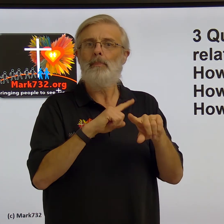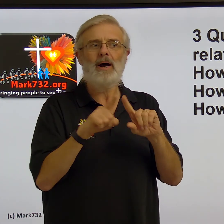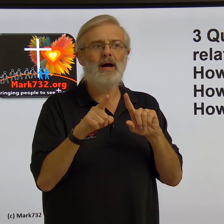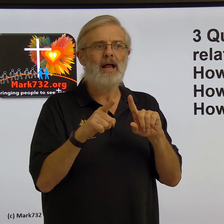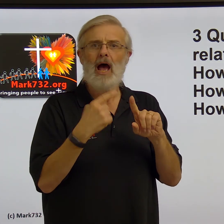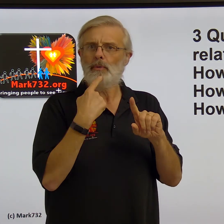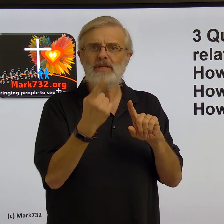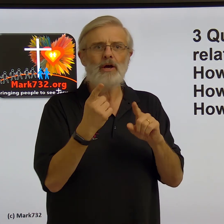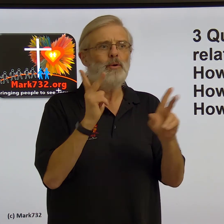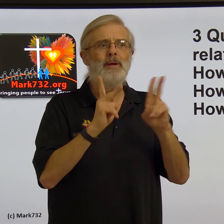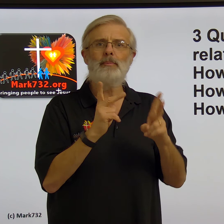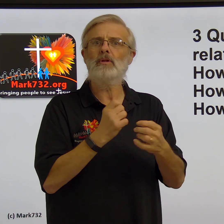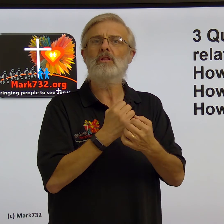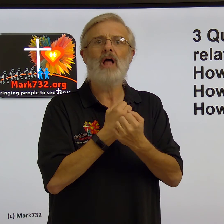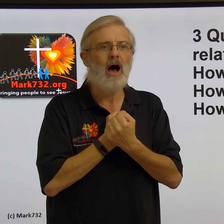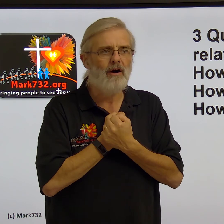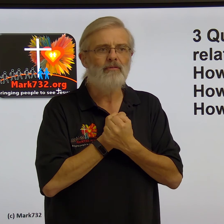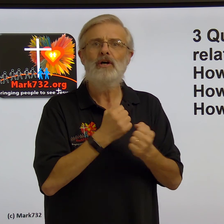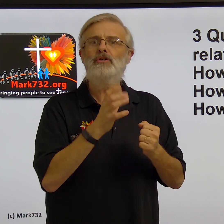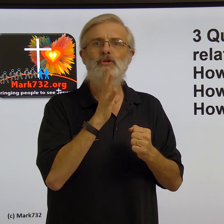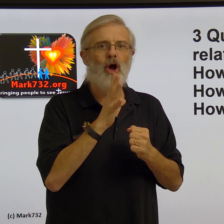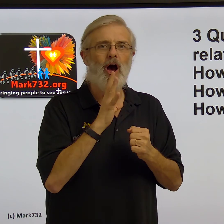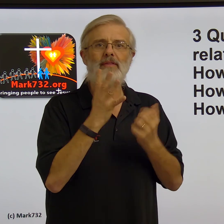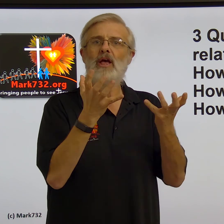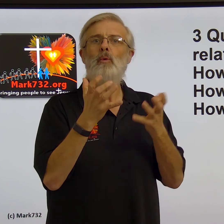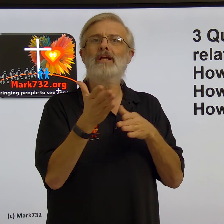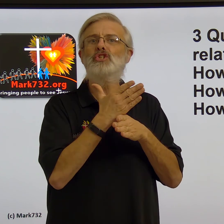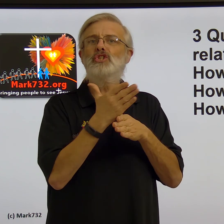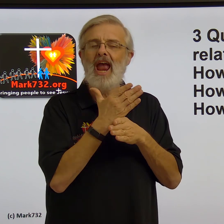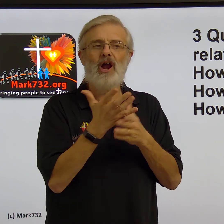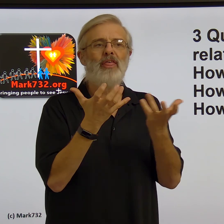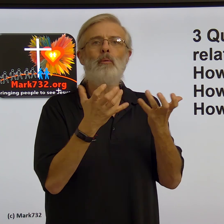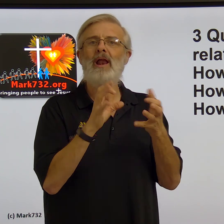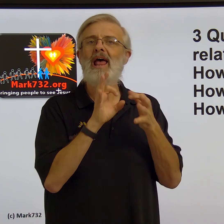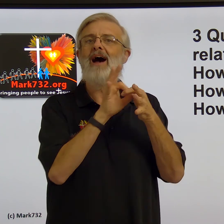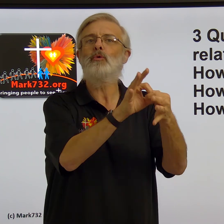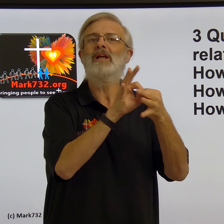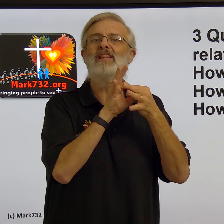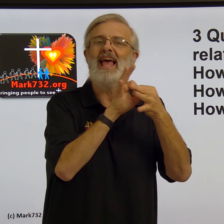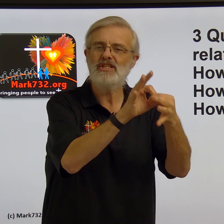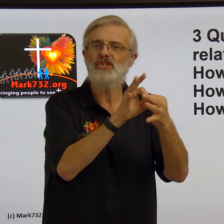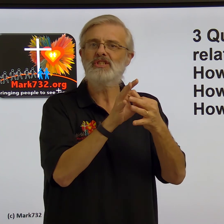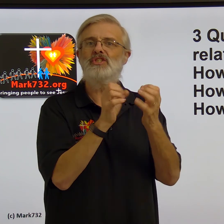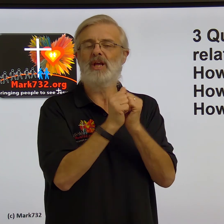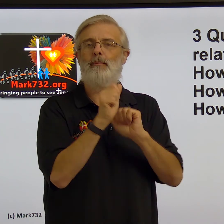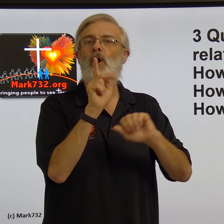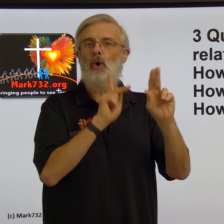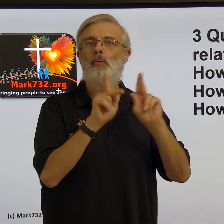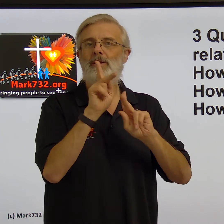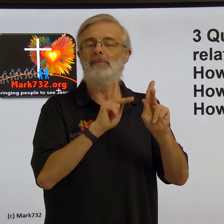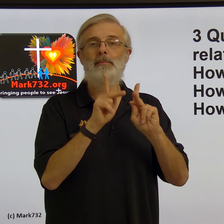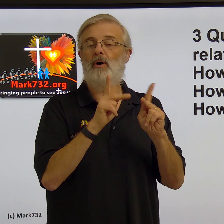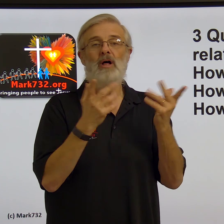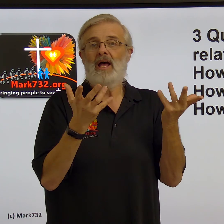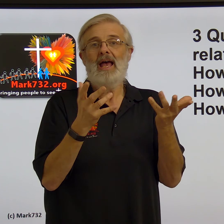I will tell you people love to talk they want to share they want to have a relationship with people and